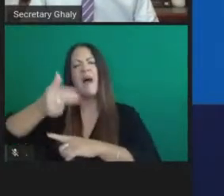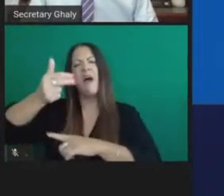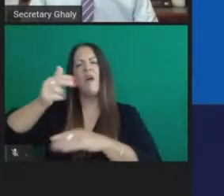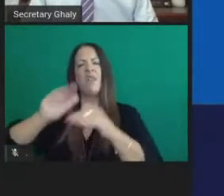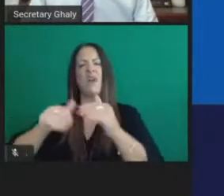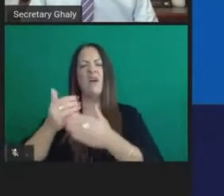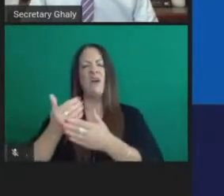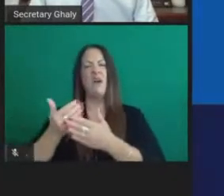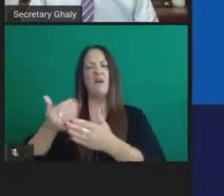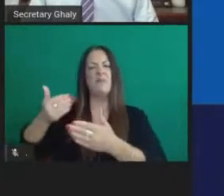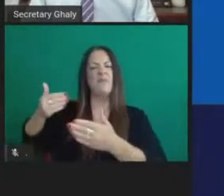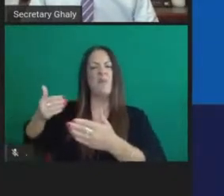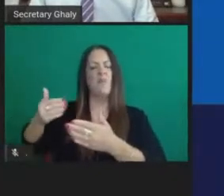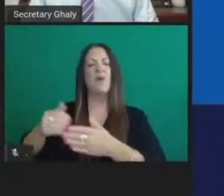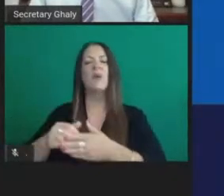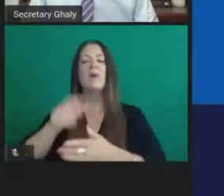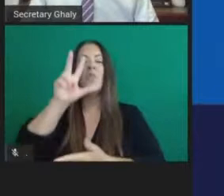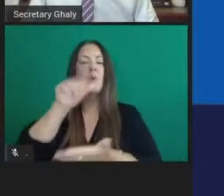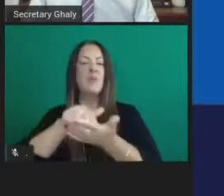but